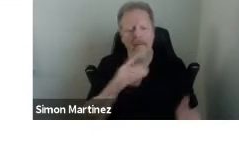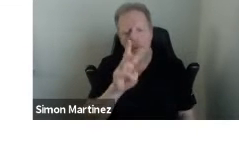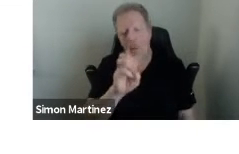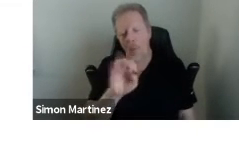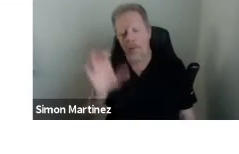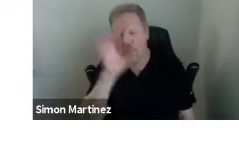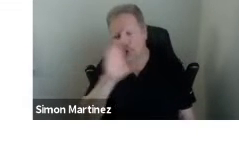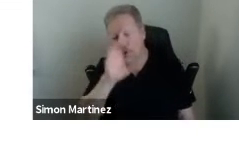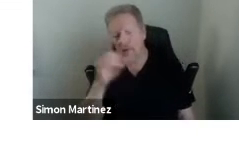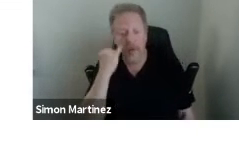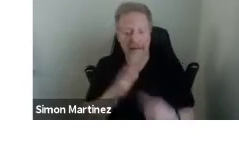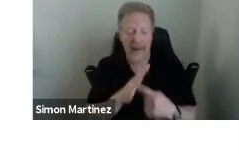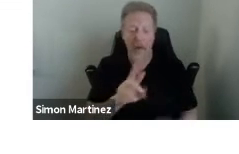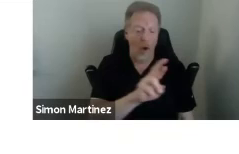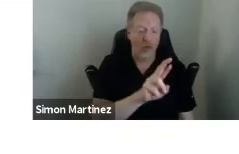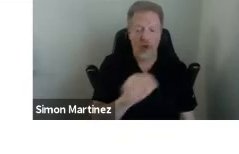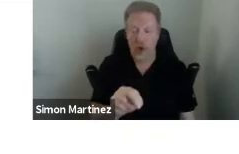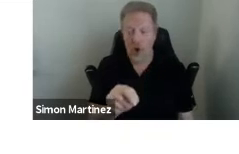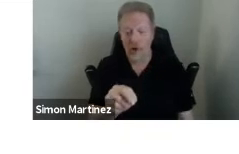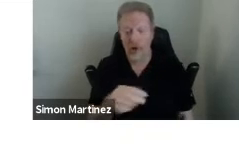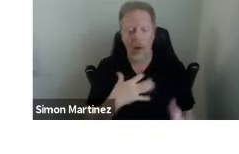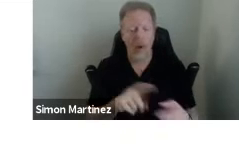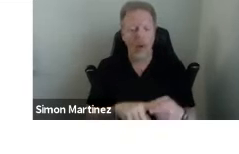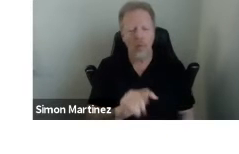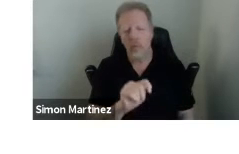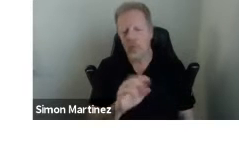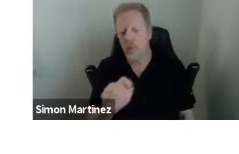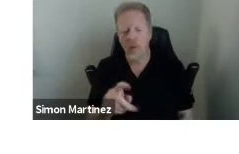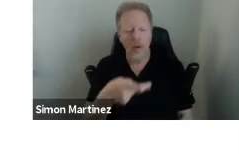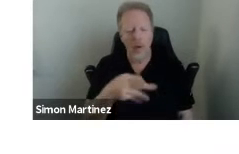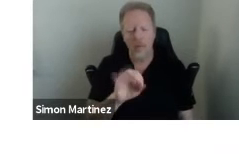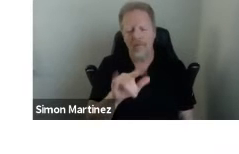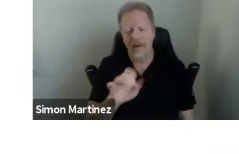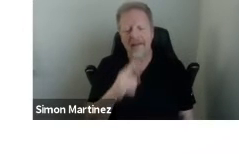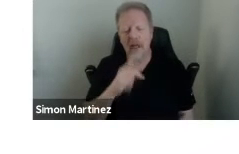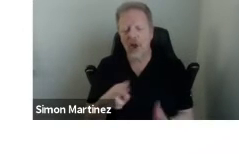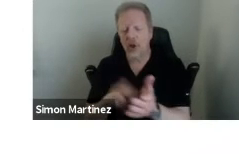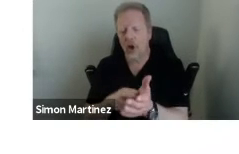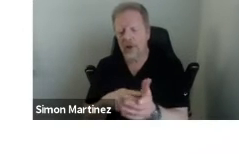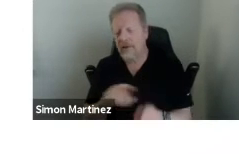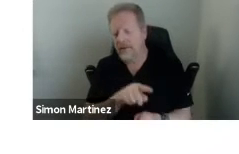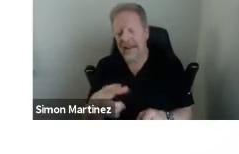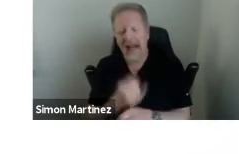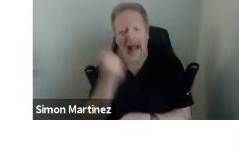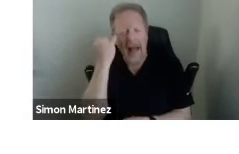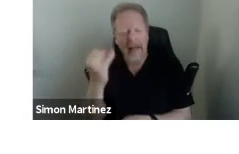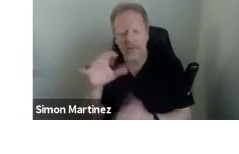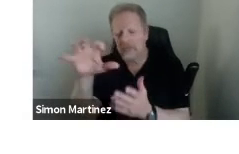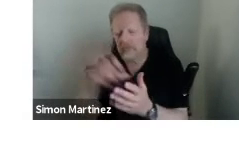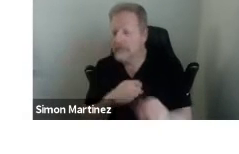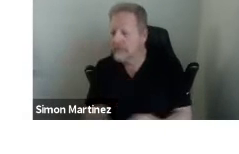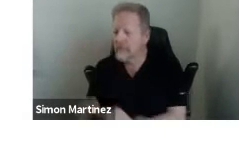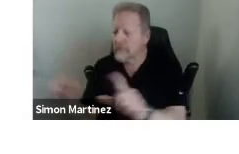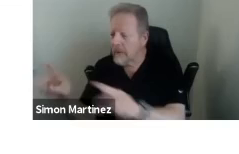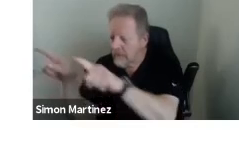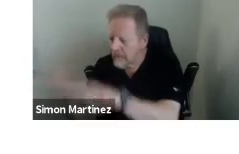Say if I was a registered nurse and I wanted to Google profile statements for registered nurses and get ideas so to make it easier